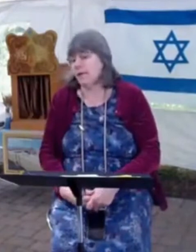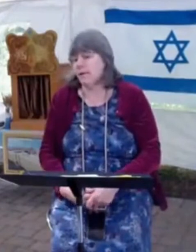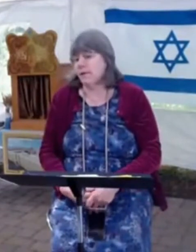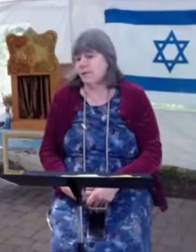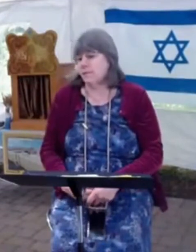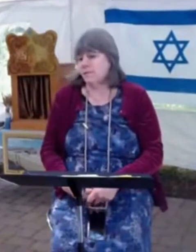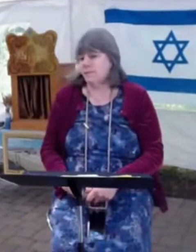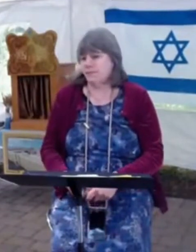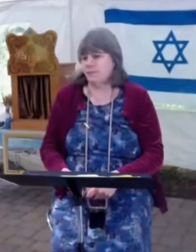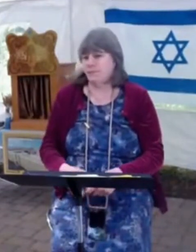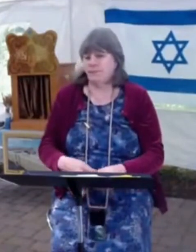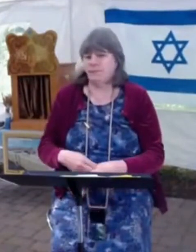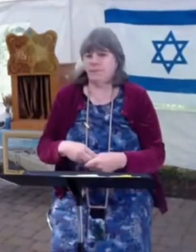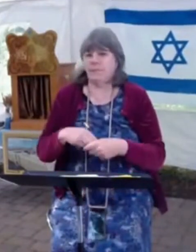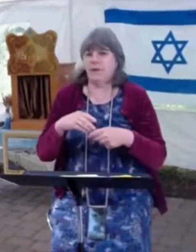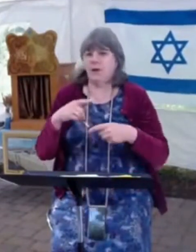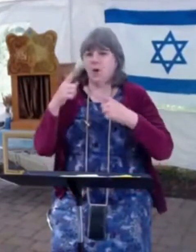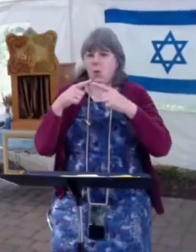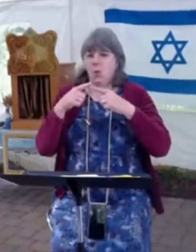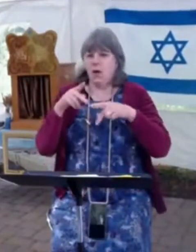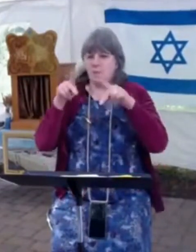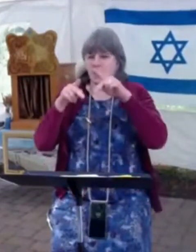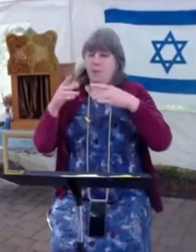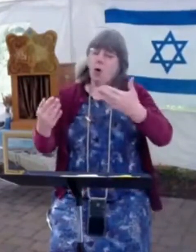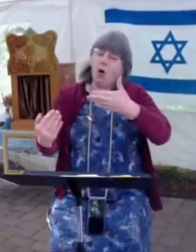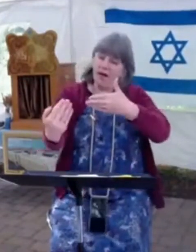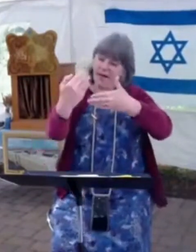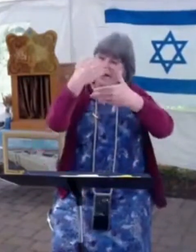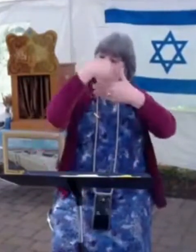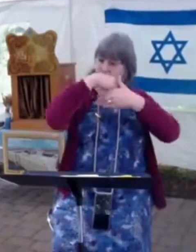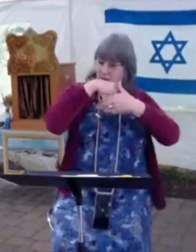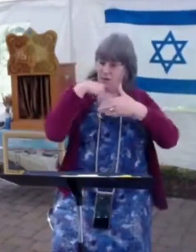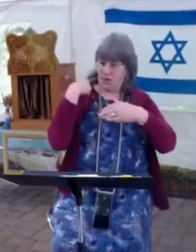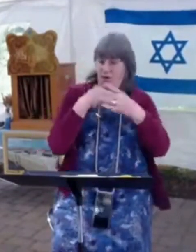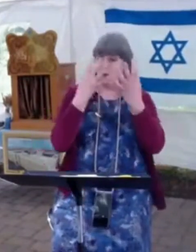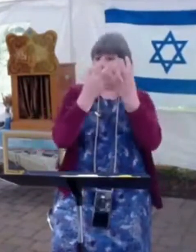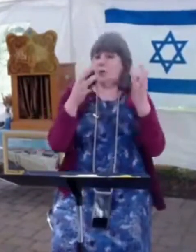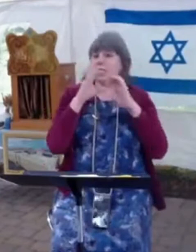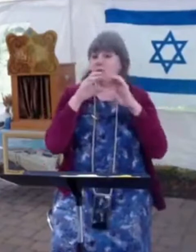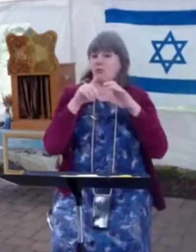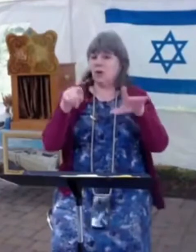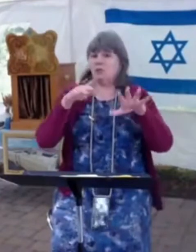When people enter our congregation, they should be overwhelmed by a spirit of peace.